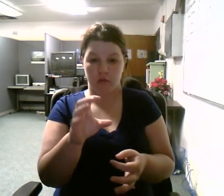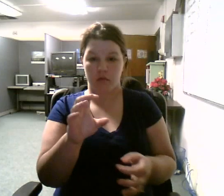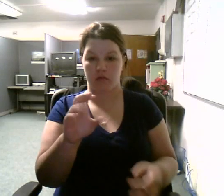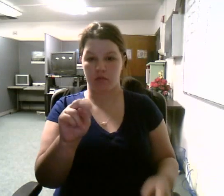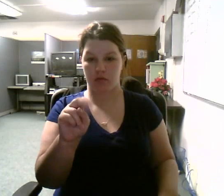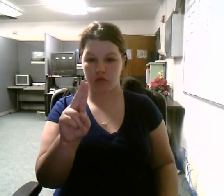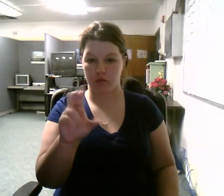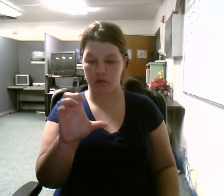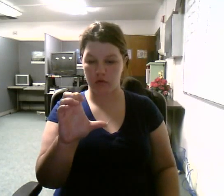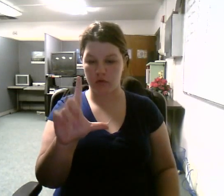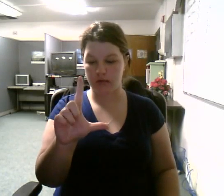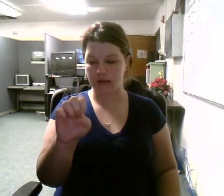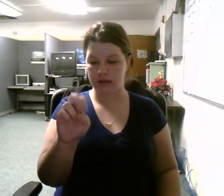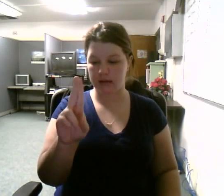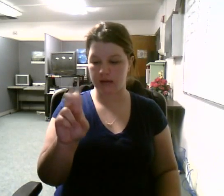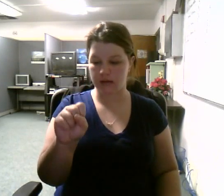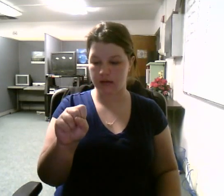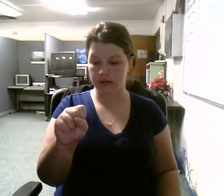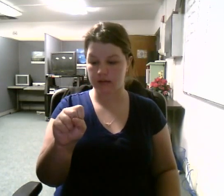are the compartments surrounded